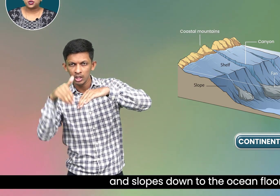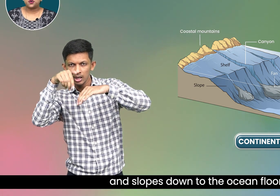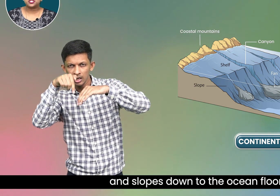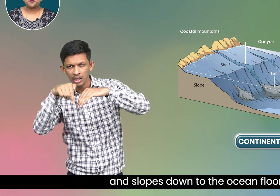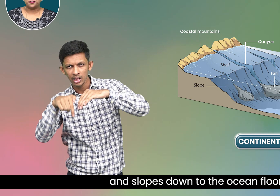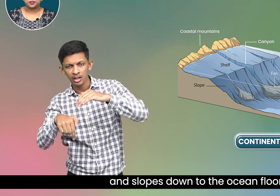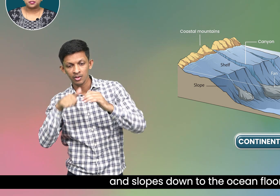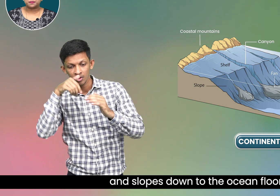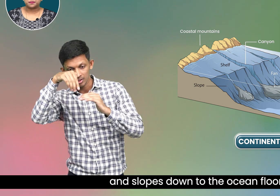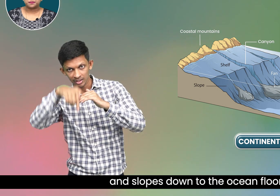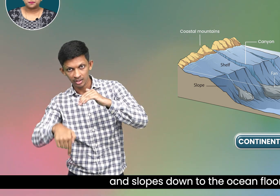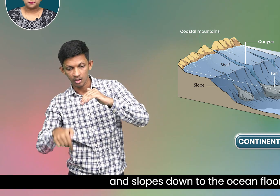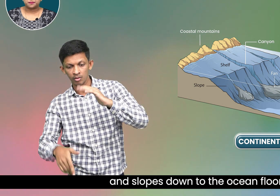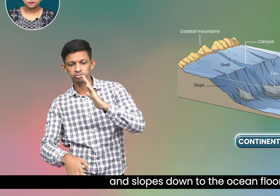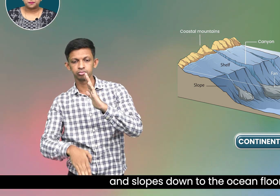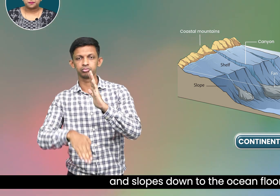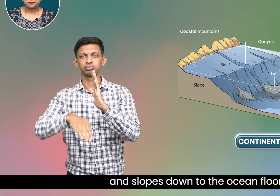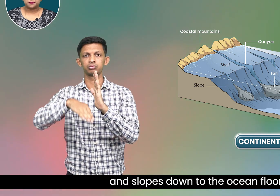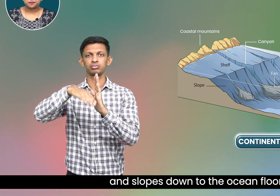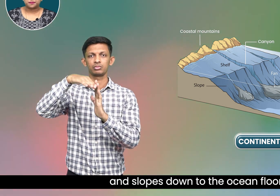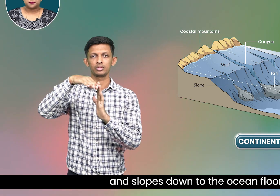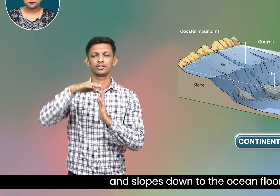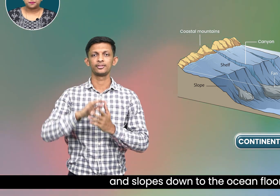down to the ocean floor.